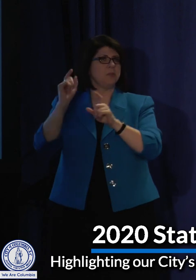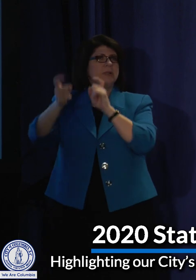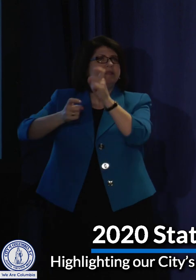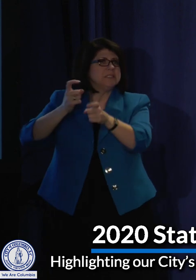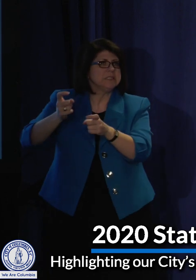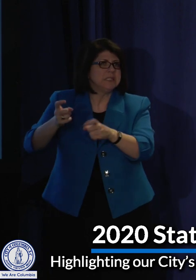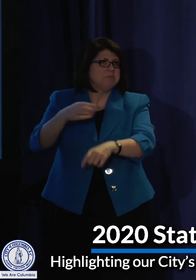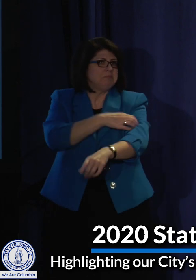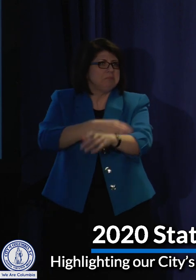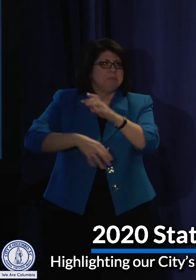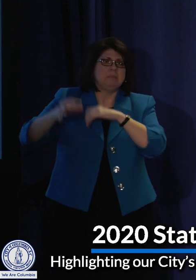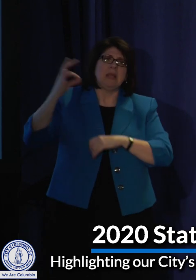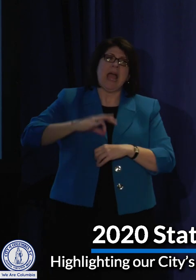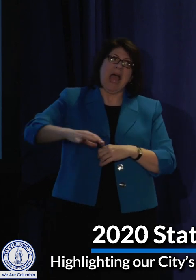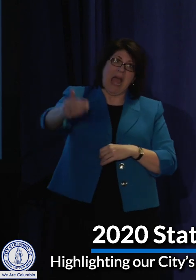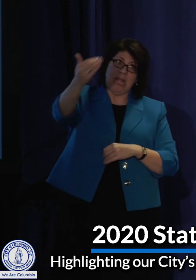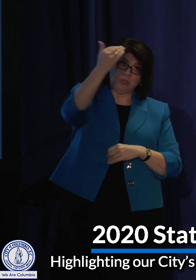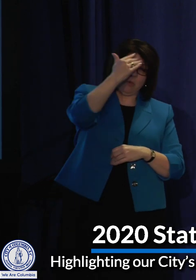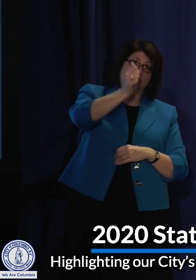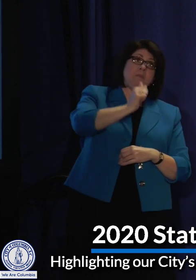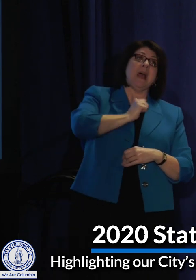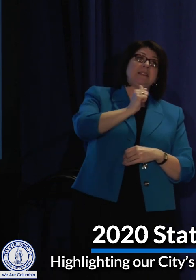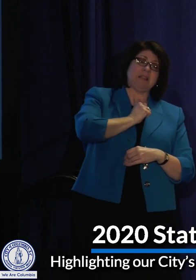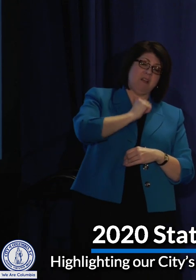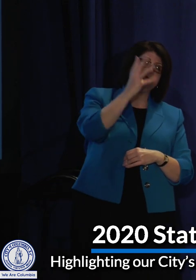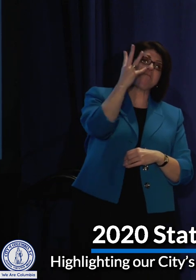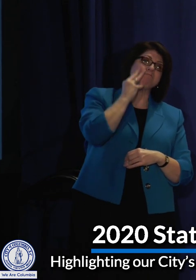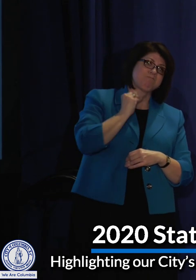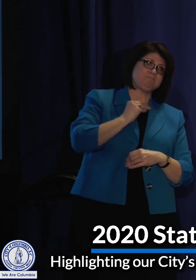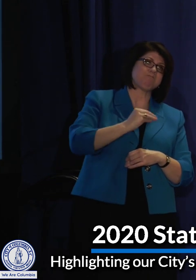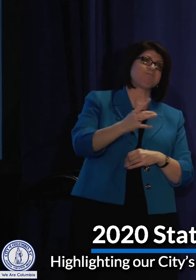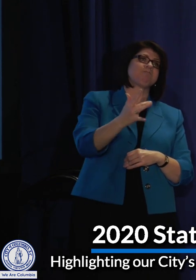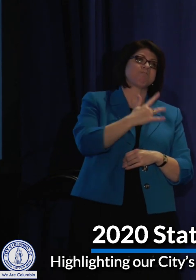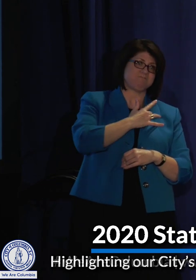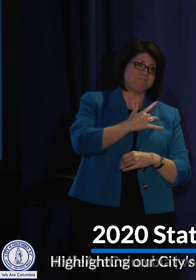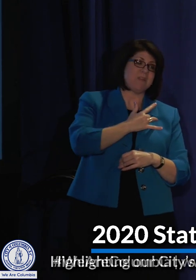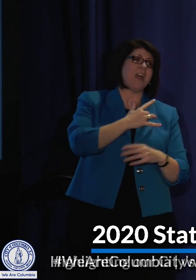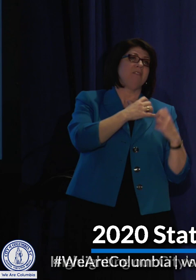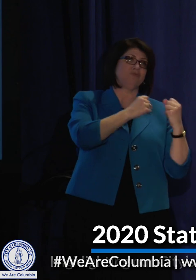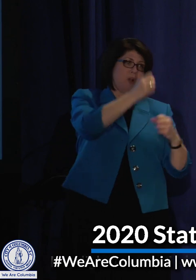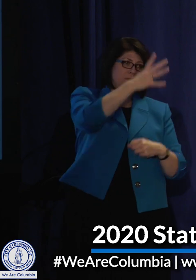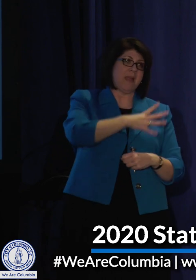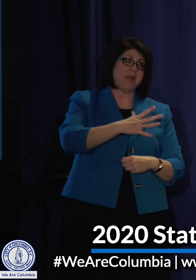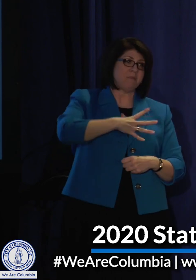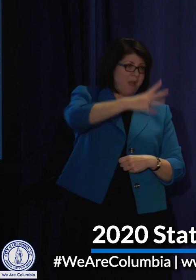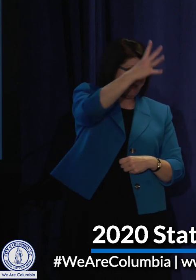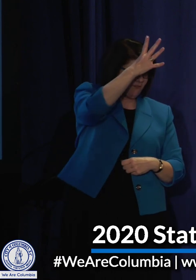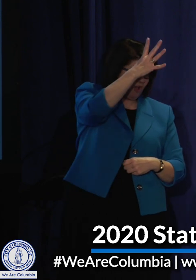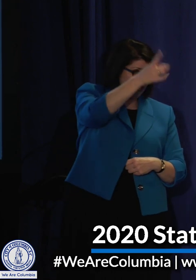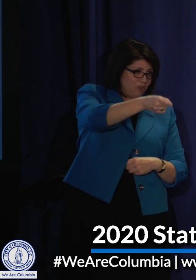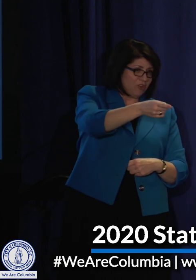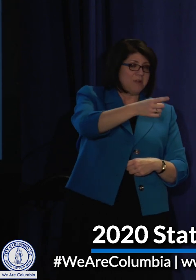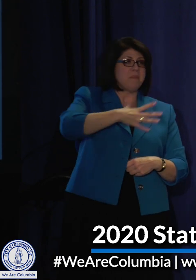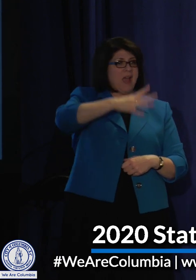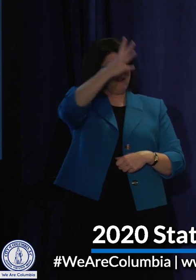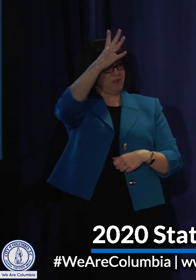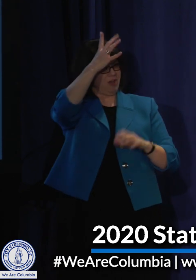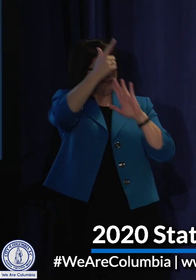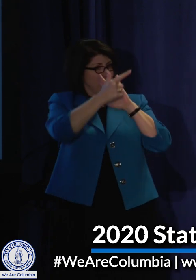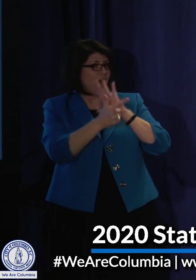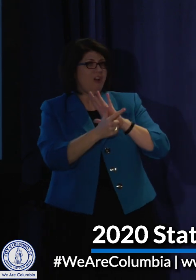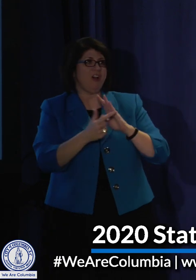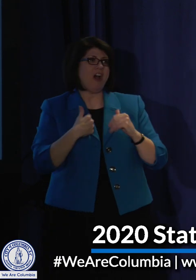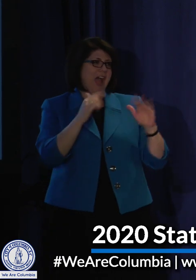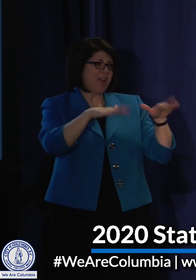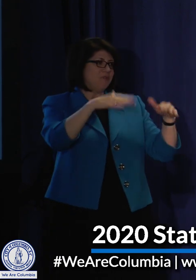know the power of having strong men in my life. I have a father, now a father-in-law. I grew